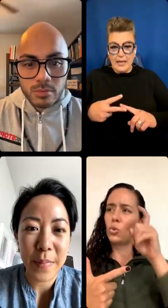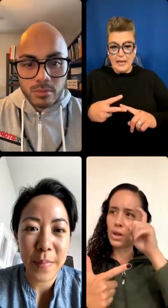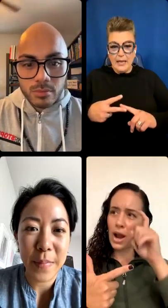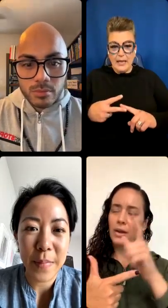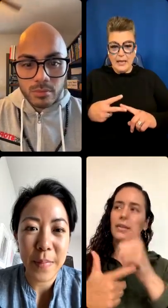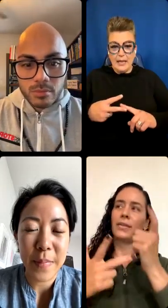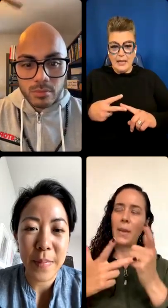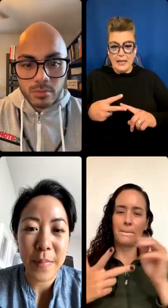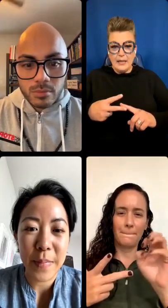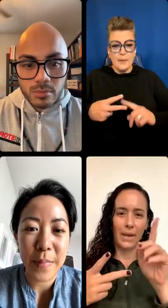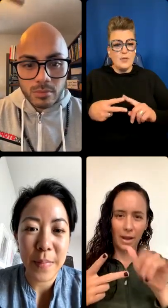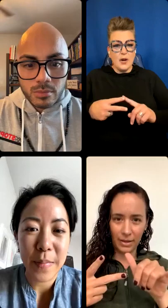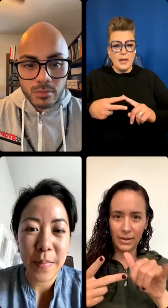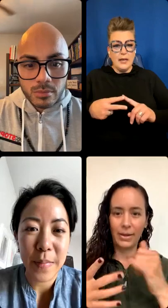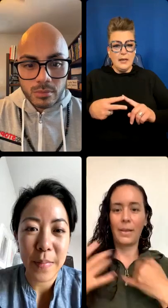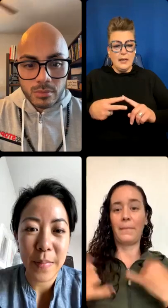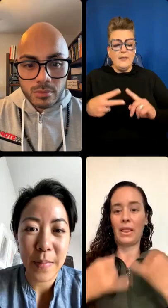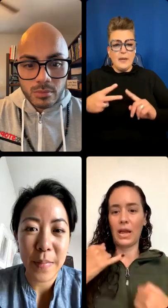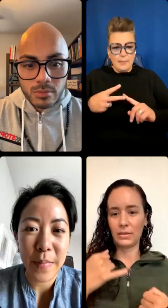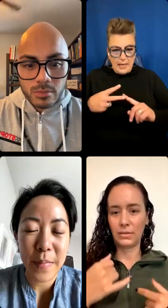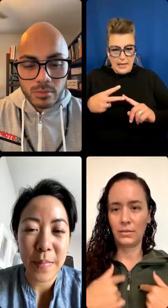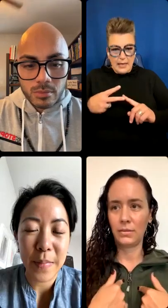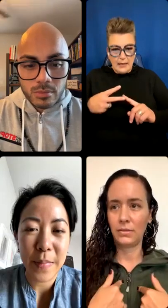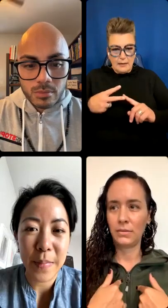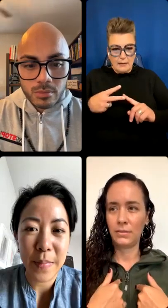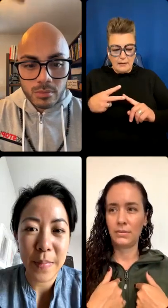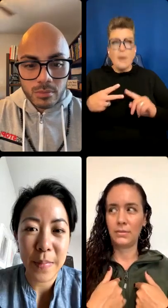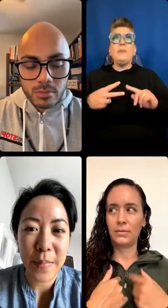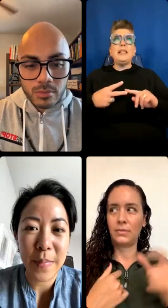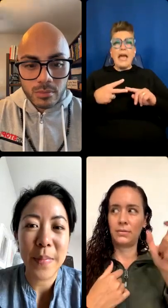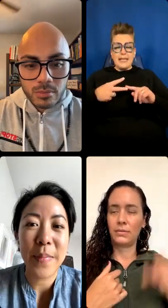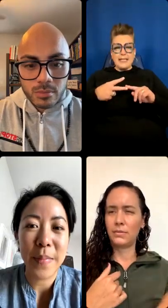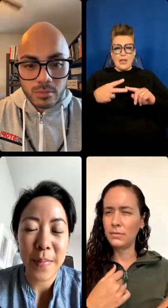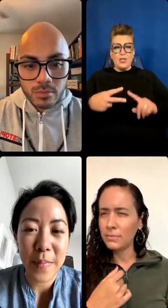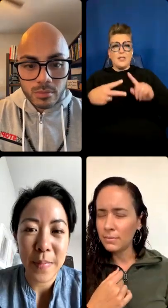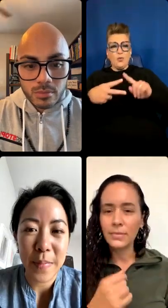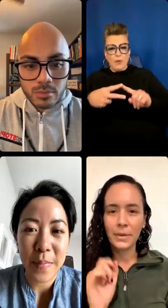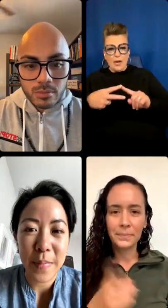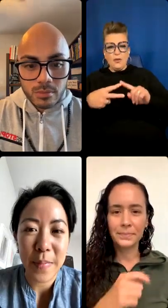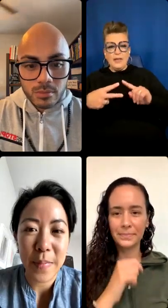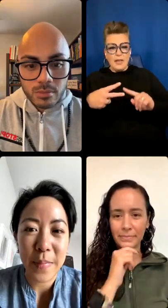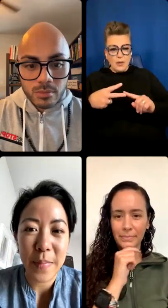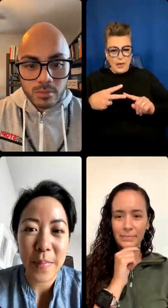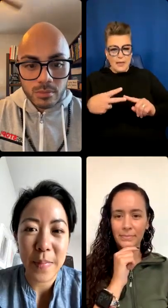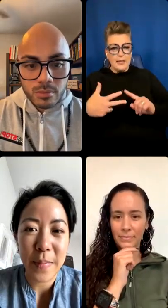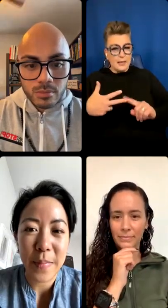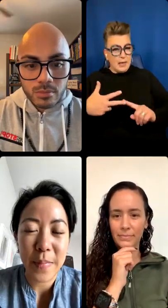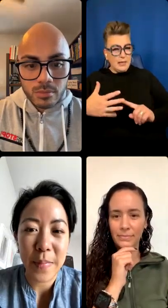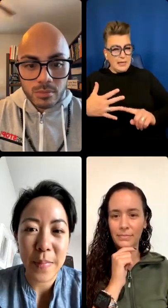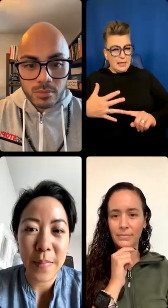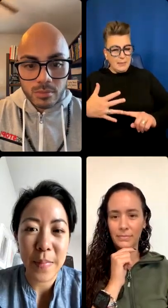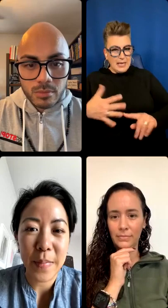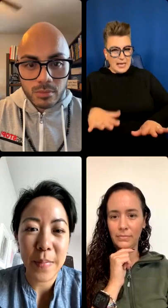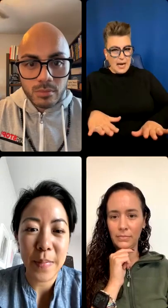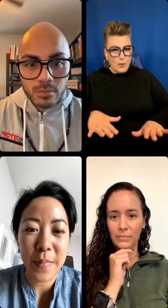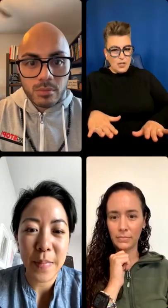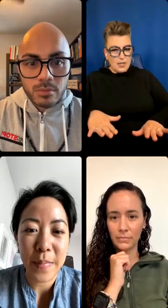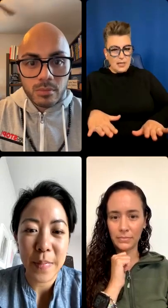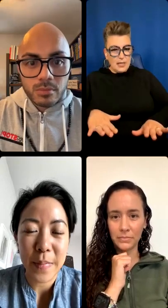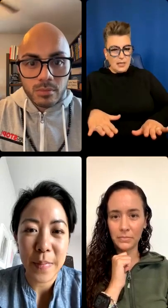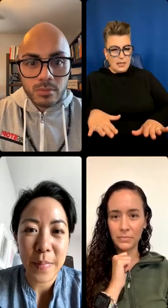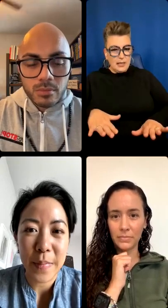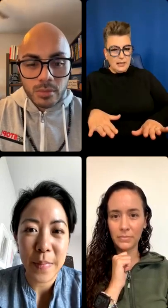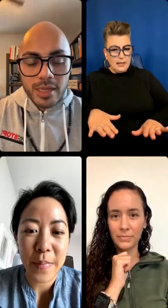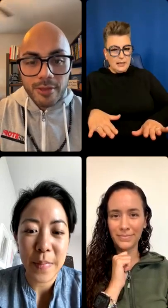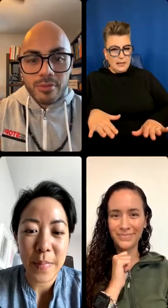Melody. I'm sorry. And me. I would be last, actually. So Gregory, then Yolanta, then Melody, then me. Is that how we